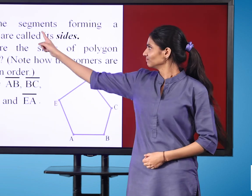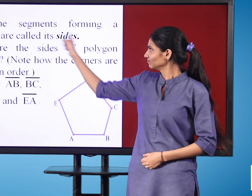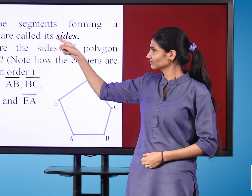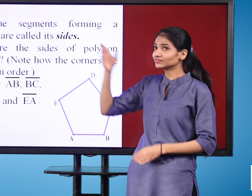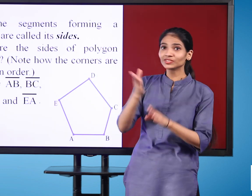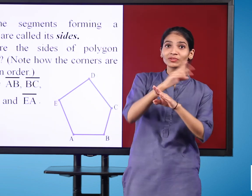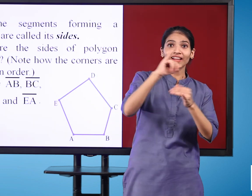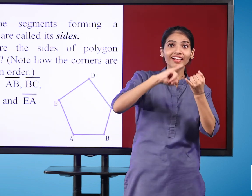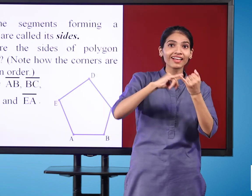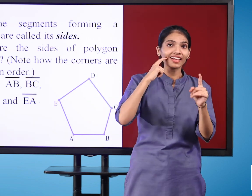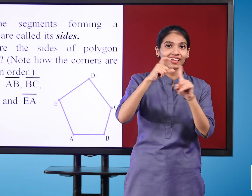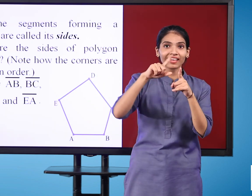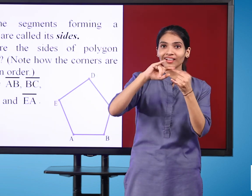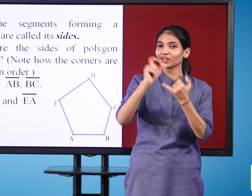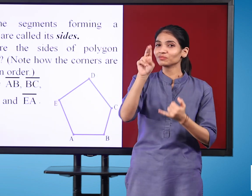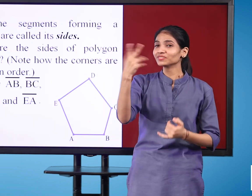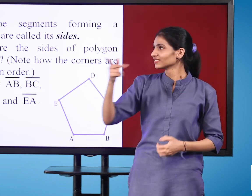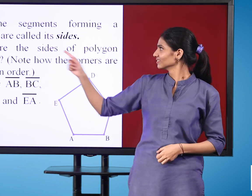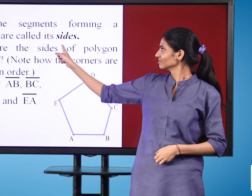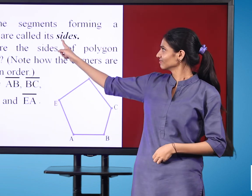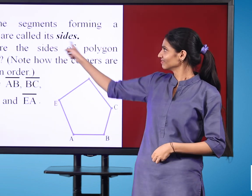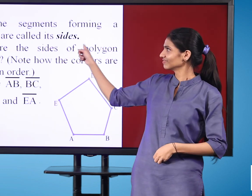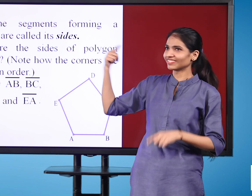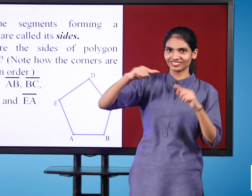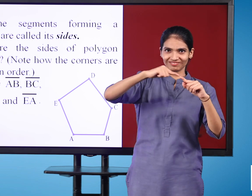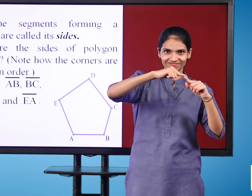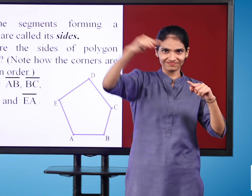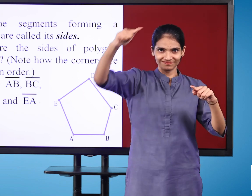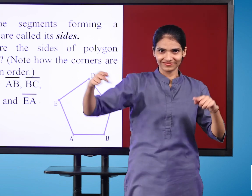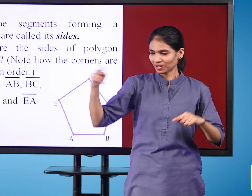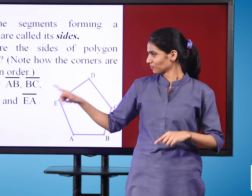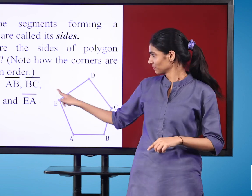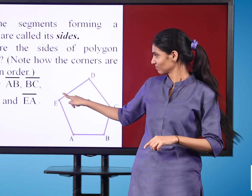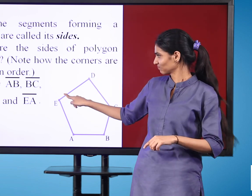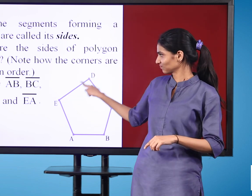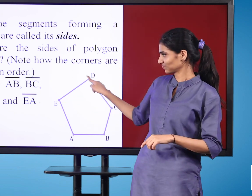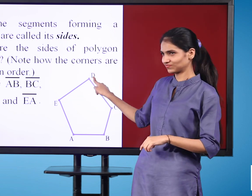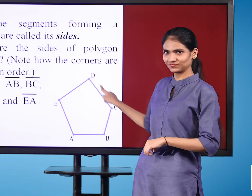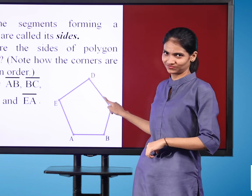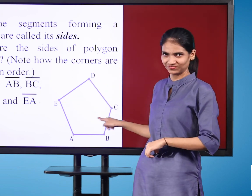The line segments forming a polygon are called its sides. What are the sides of